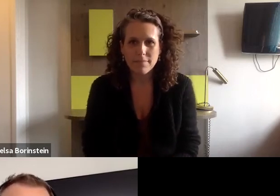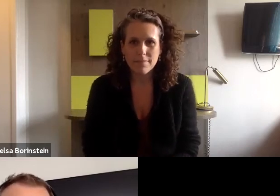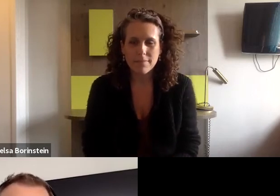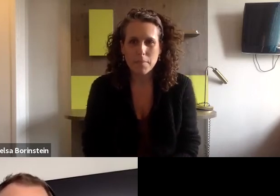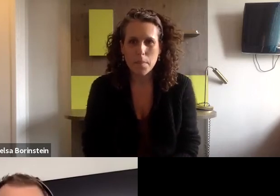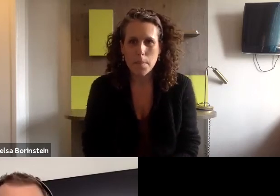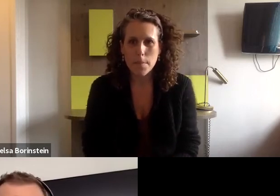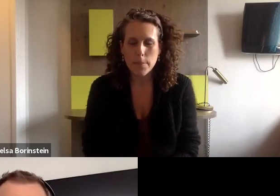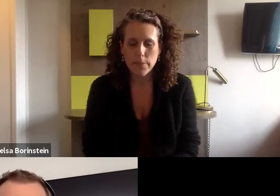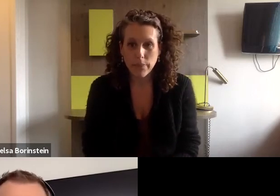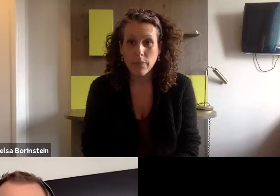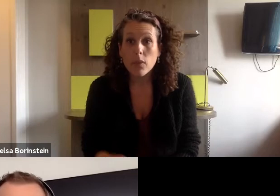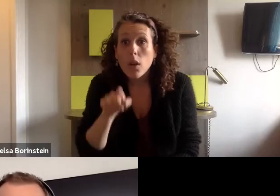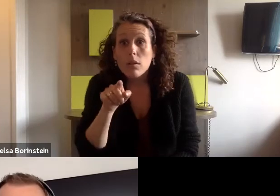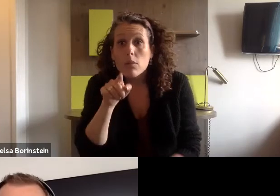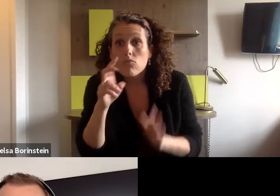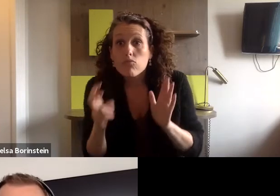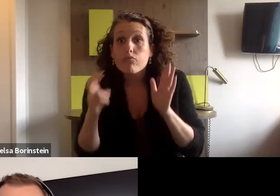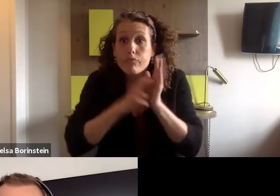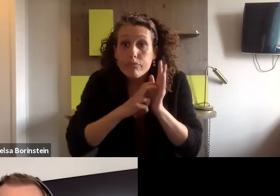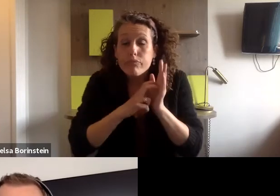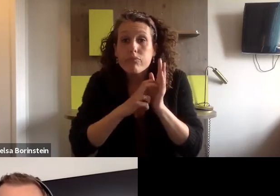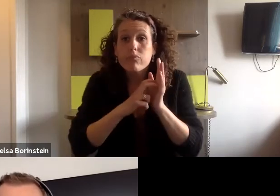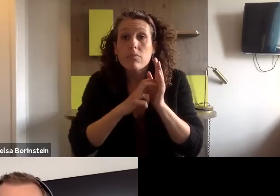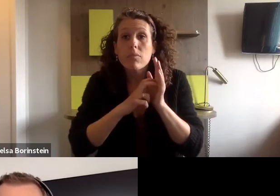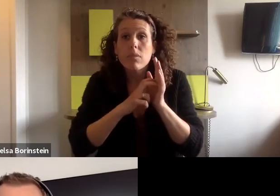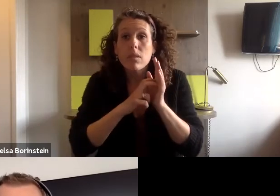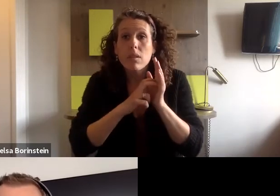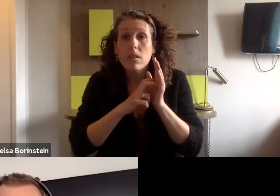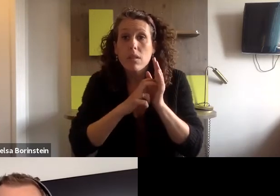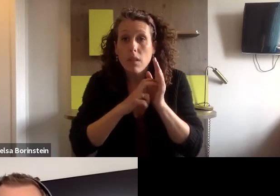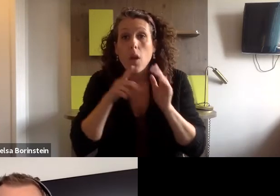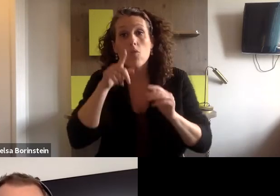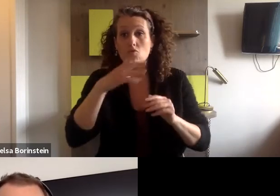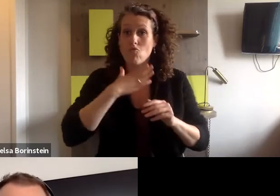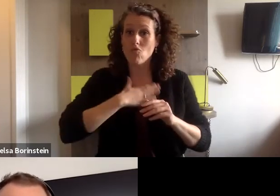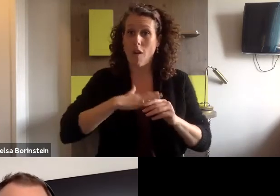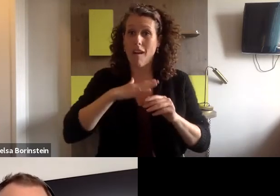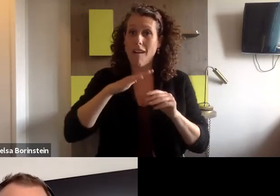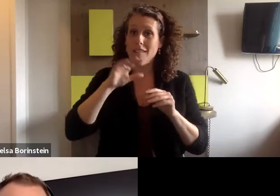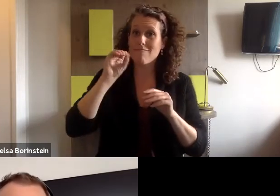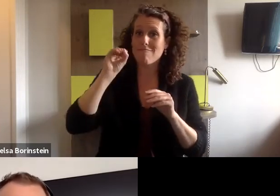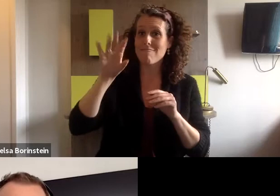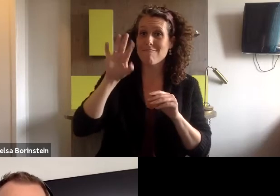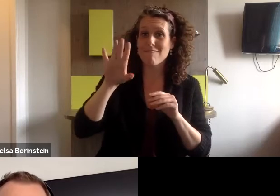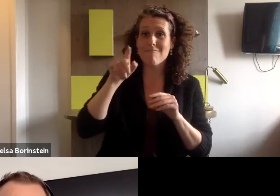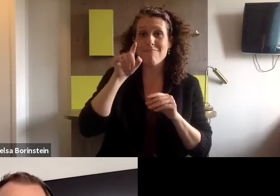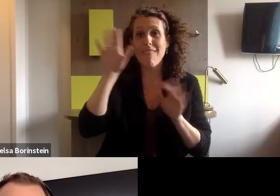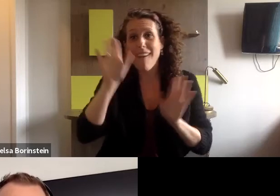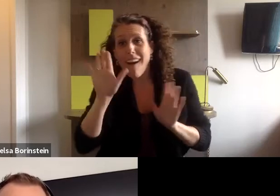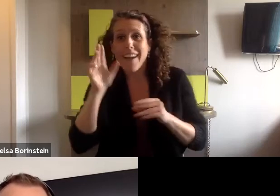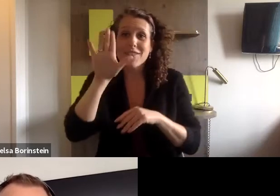As you come online and you log on, yes, if you'd like to introduce yourself in the chat